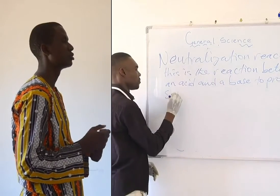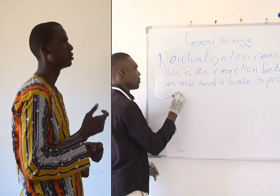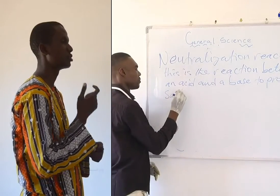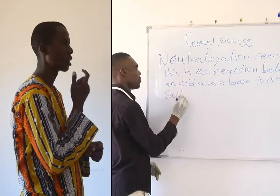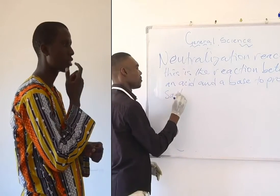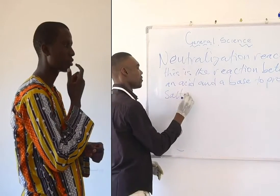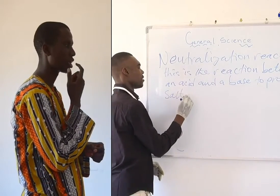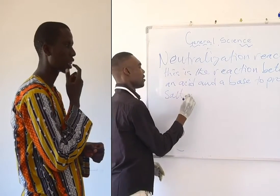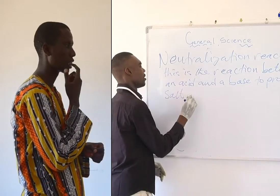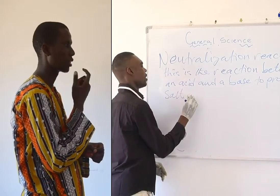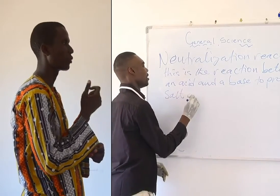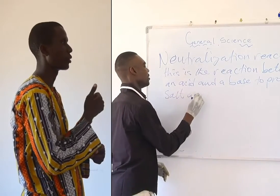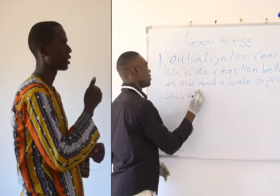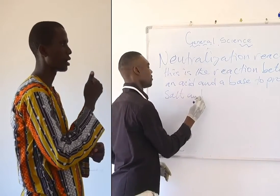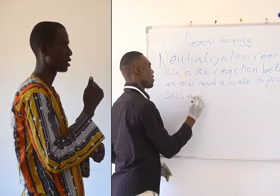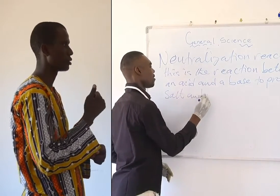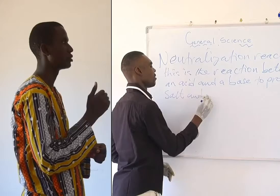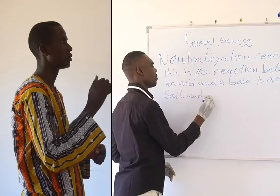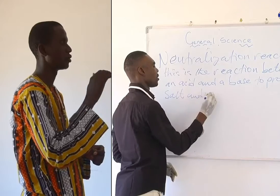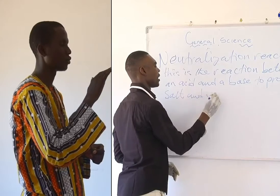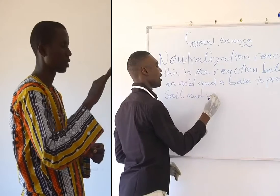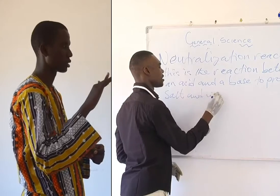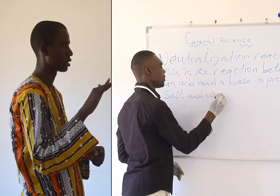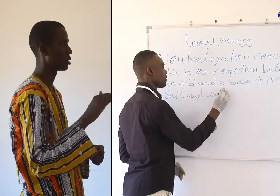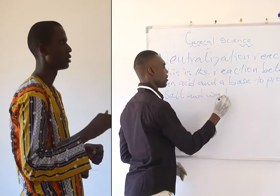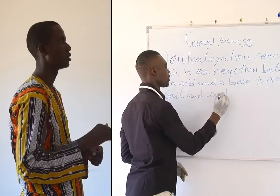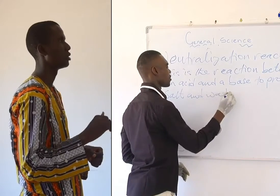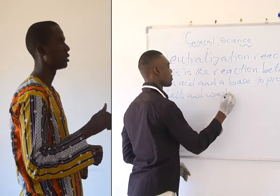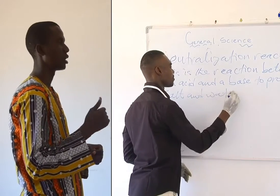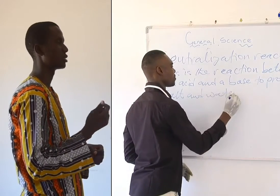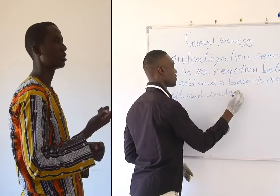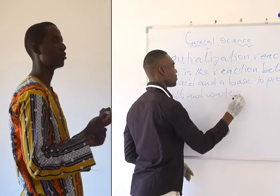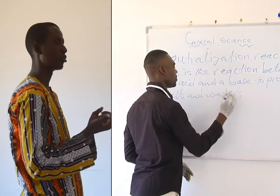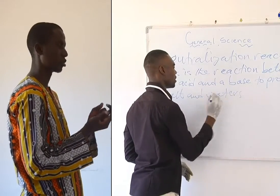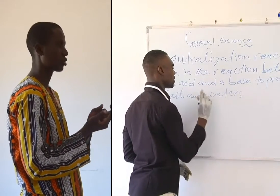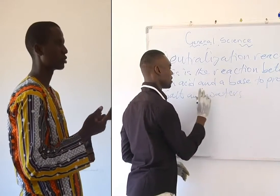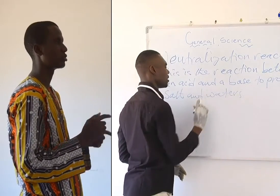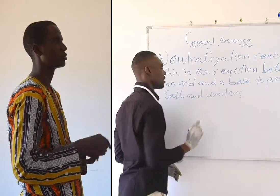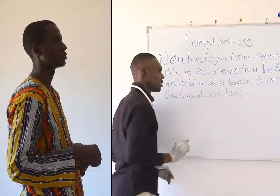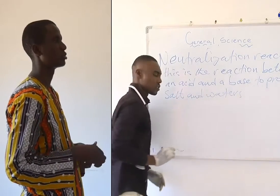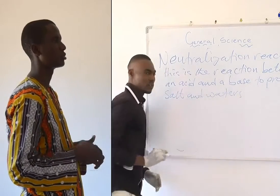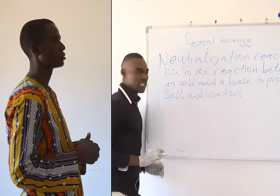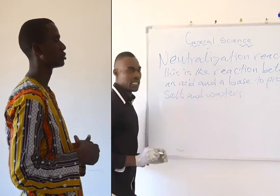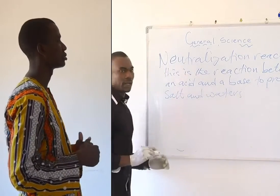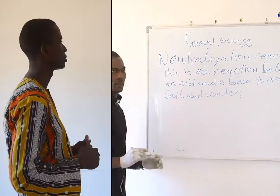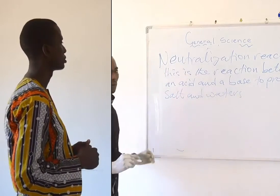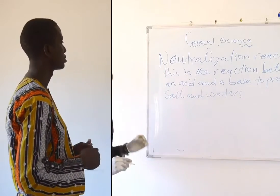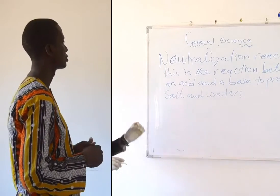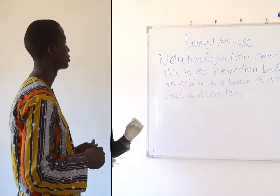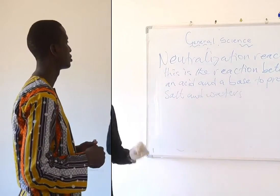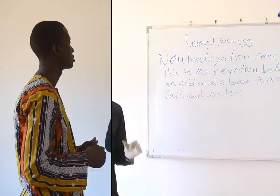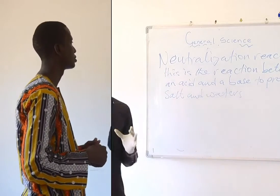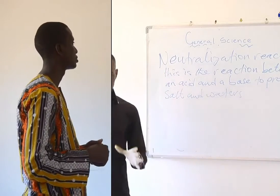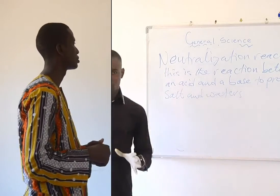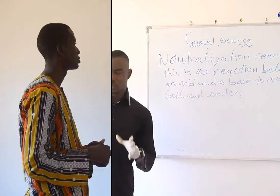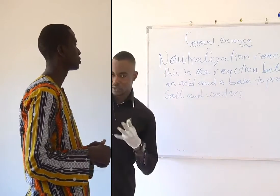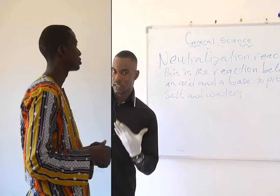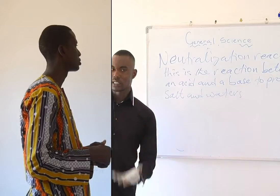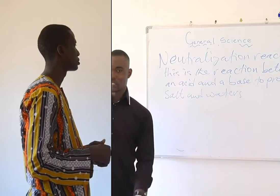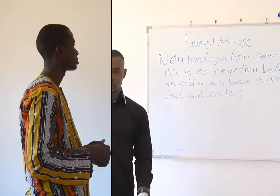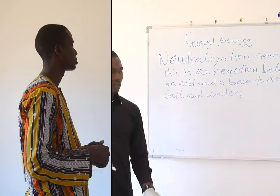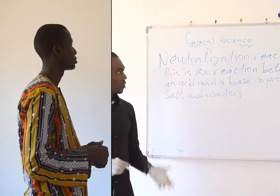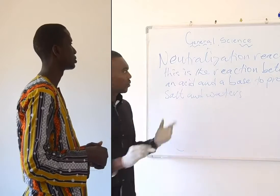salt and water as a product, please. So this term or reaction is just